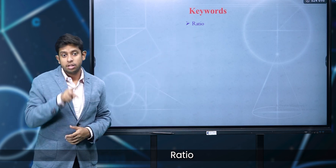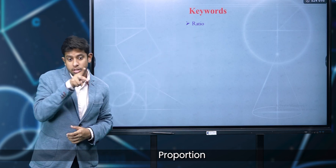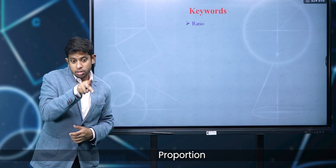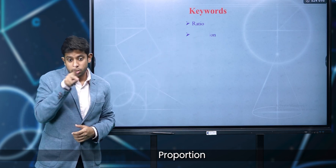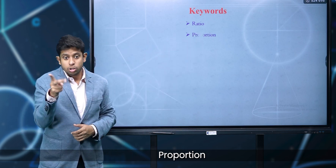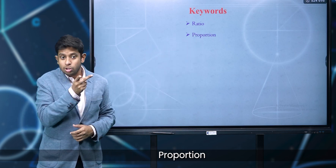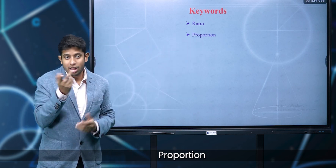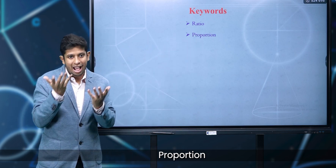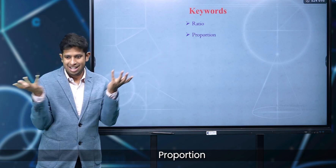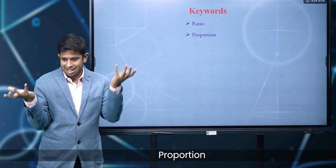proportion,